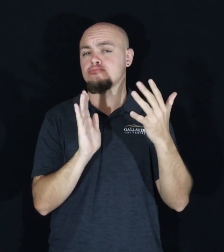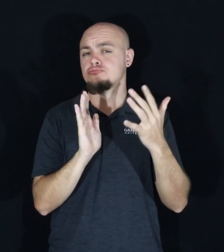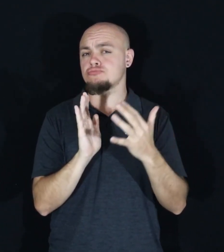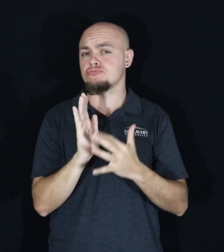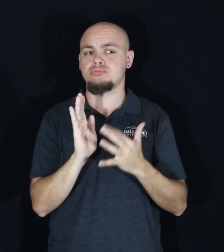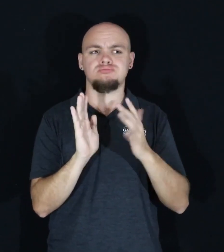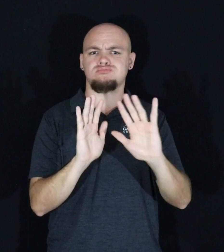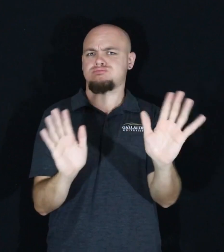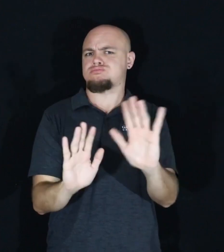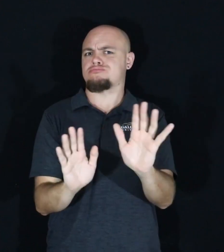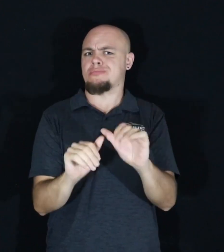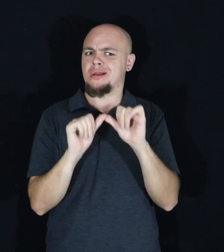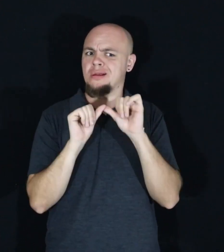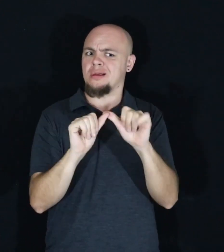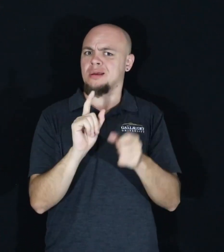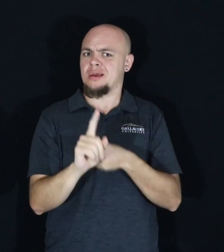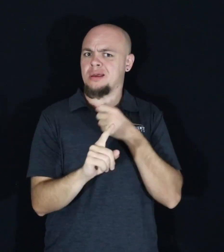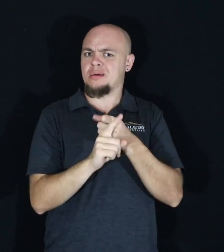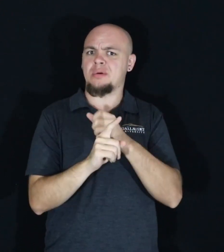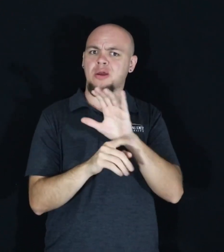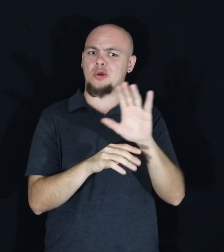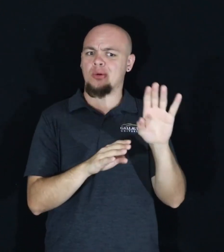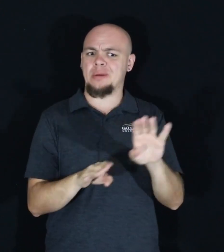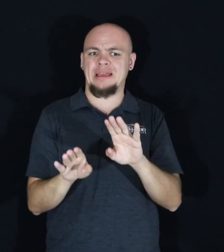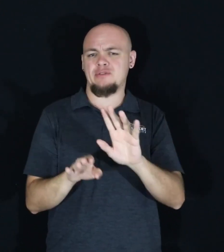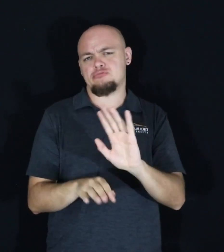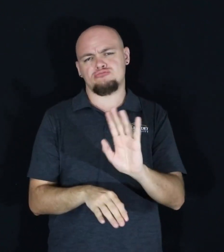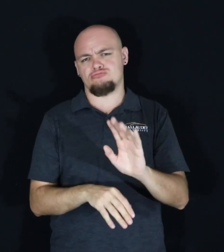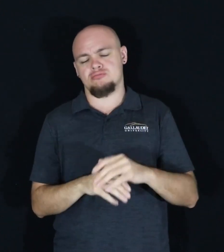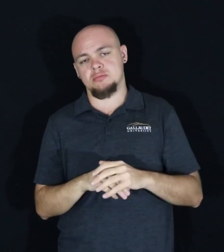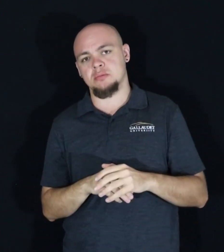has no lasting effects on your behavior.